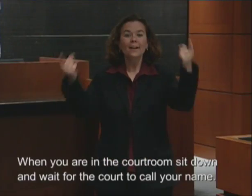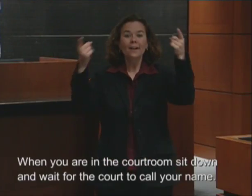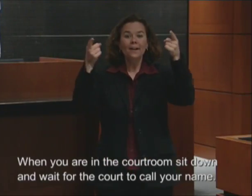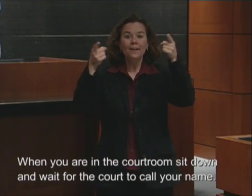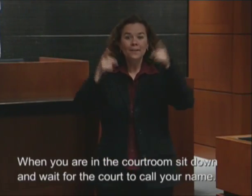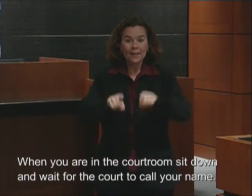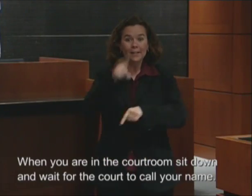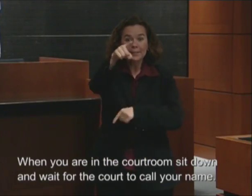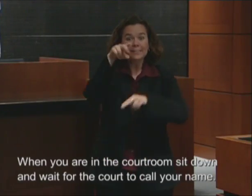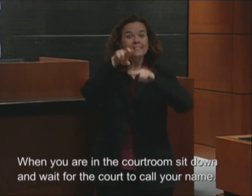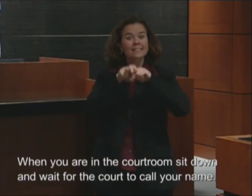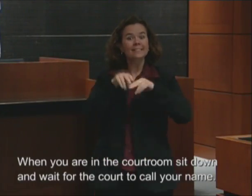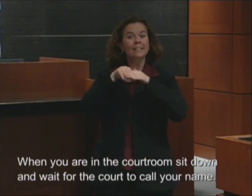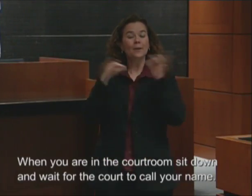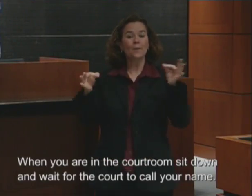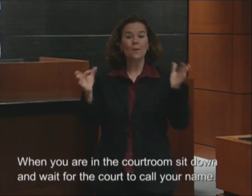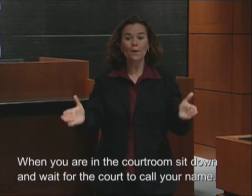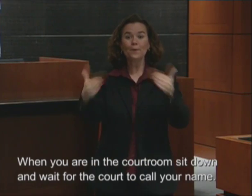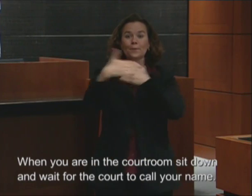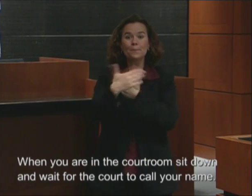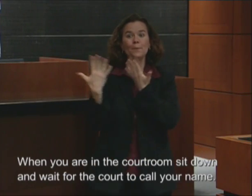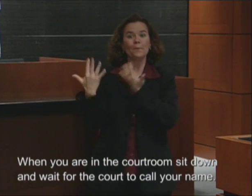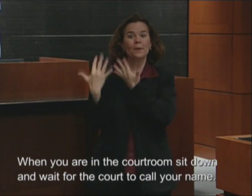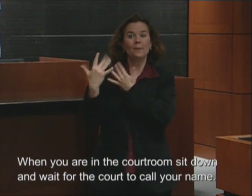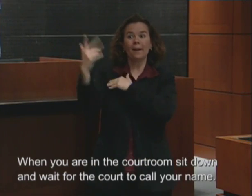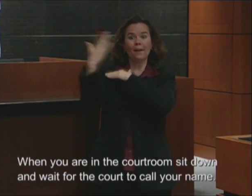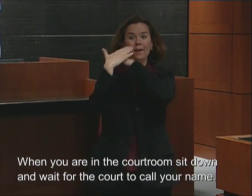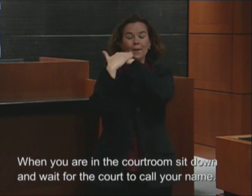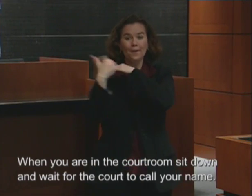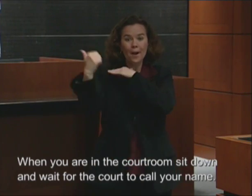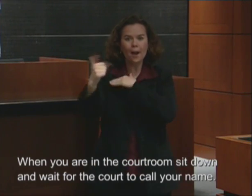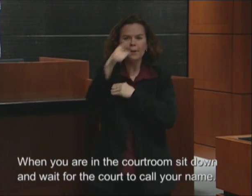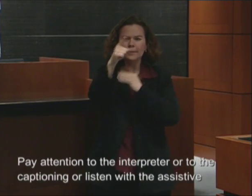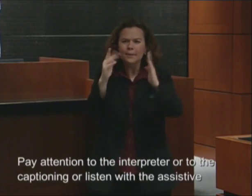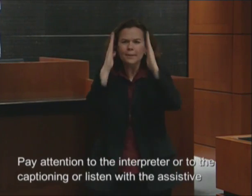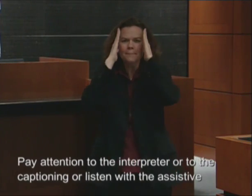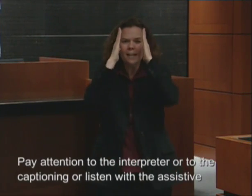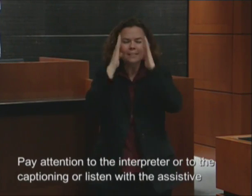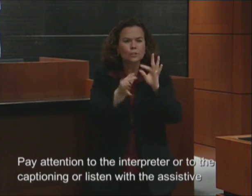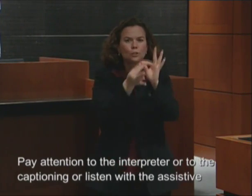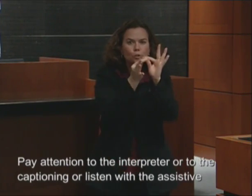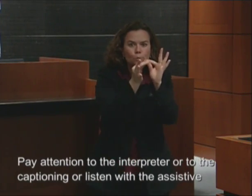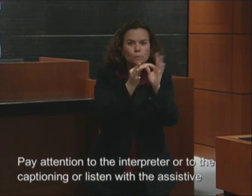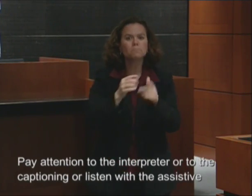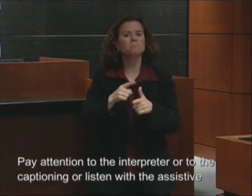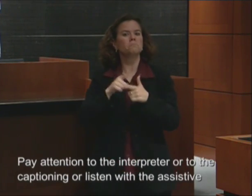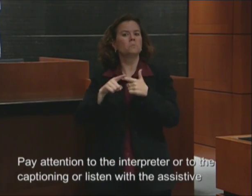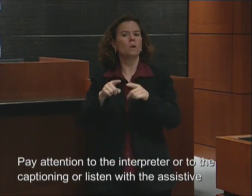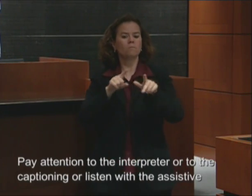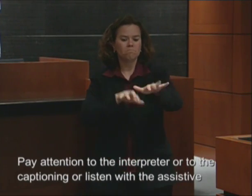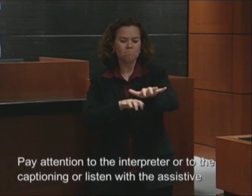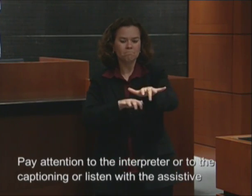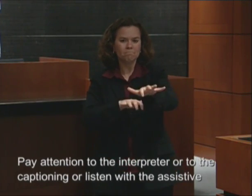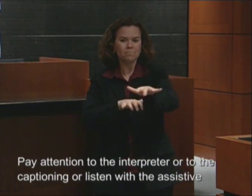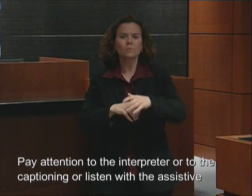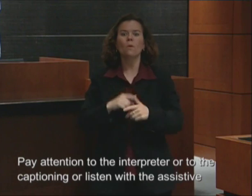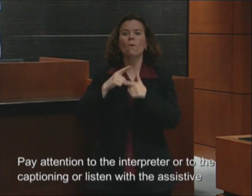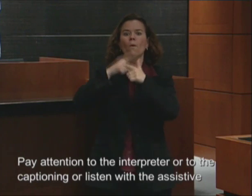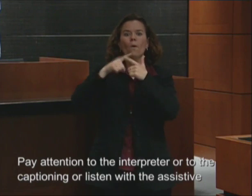When you are in the courtroom, sit down and wait for the court to call your name. Pay attention to the interpreter or to the captioning or